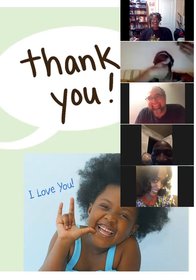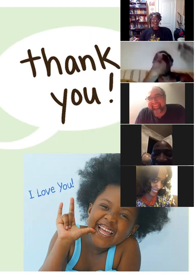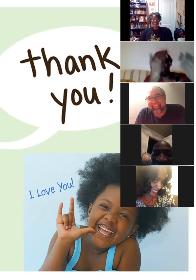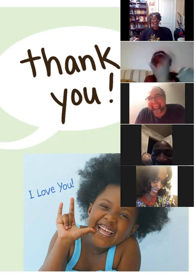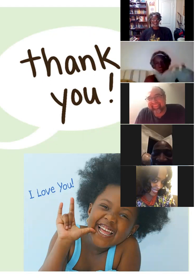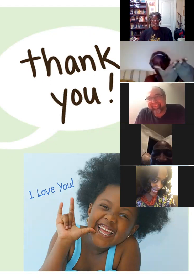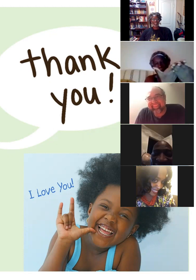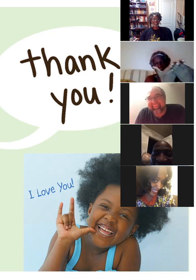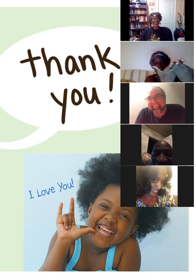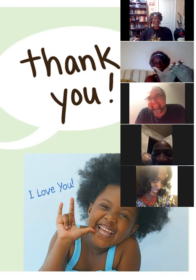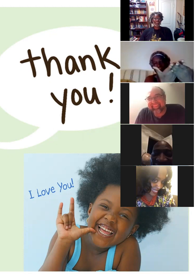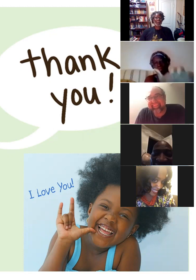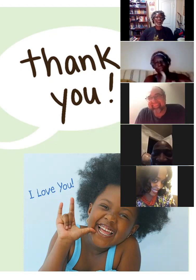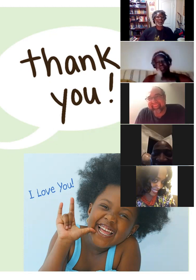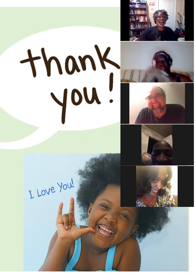all.